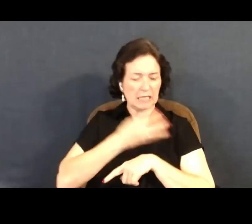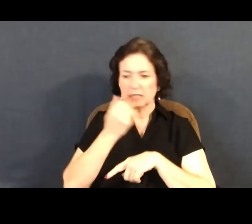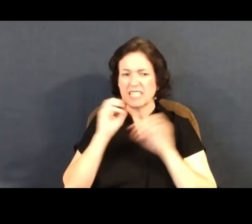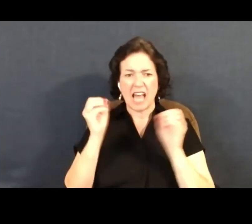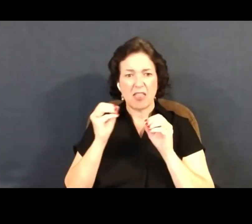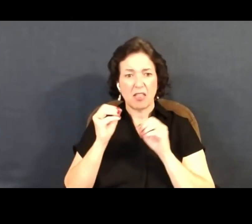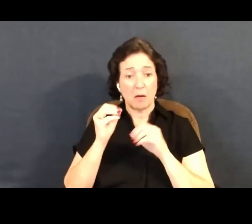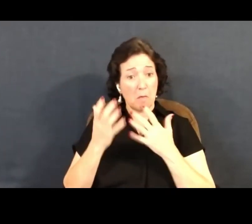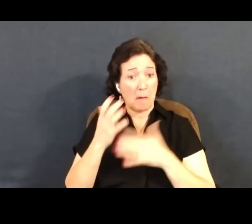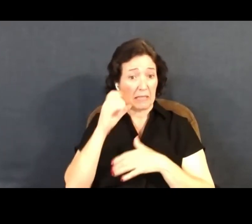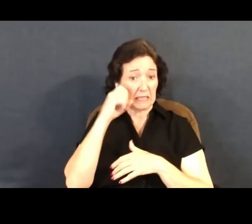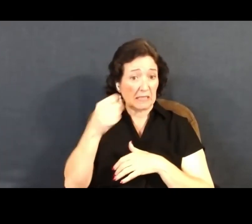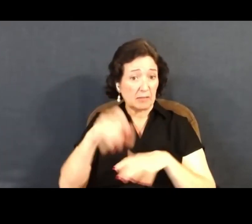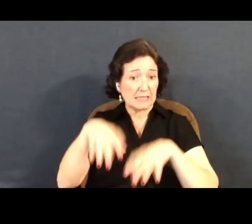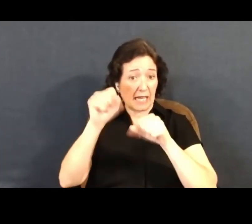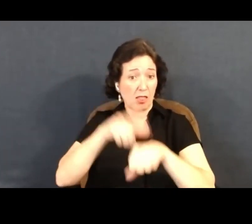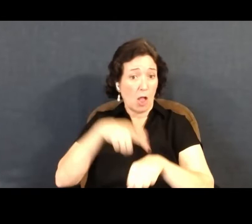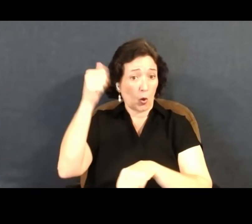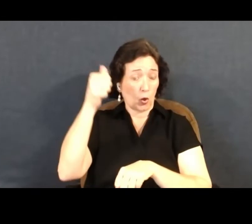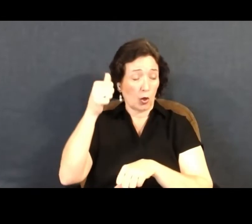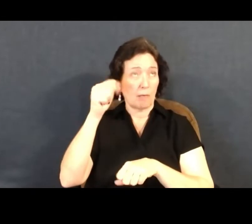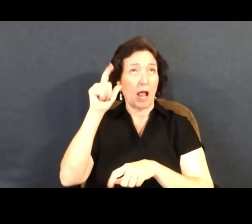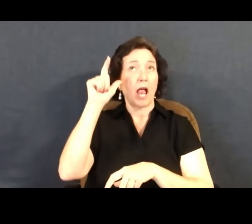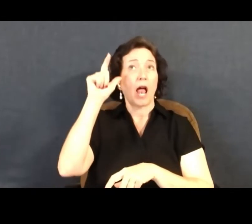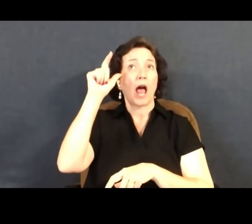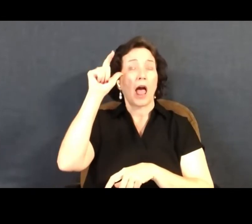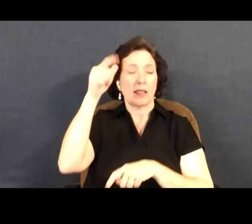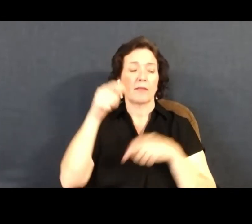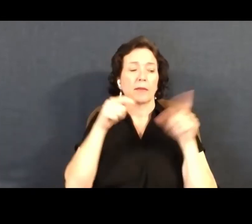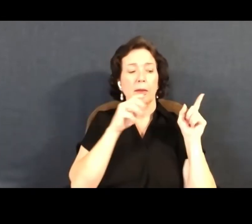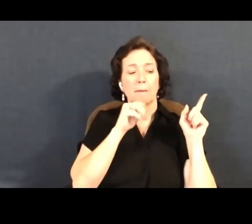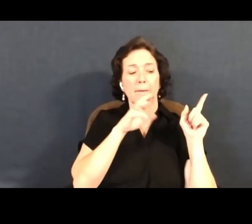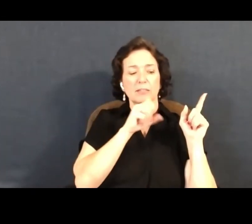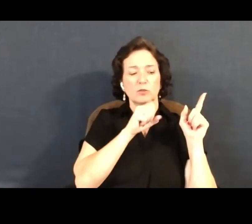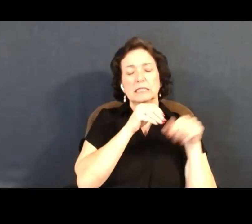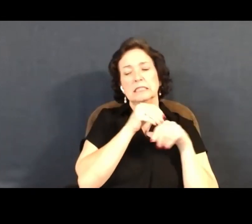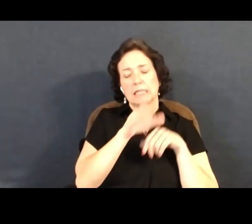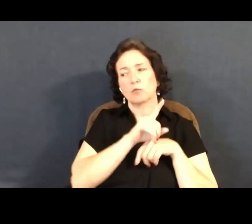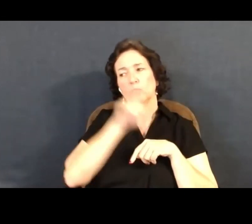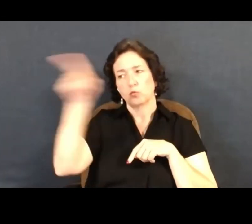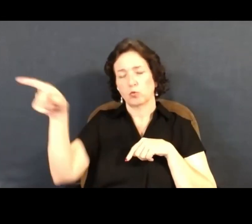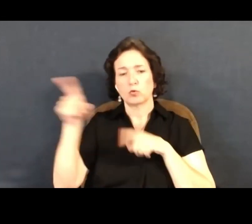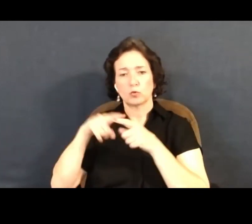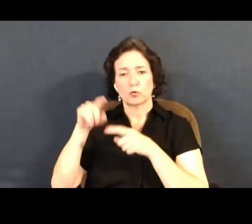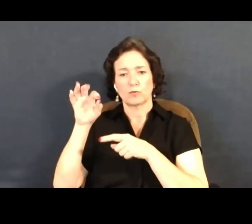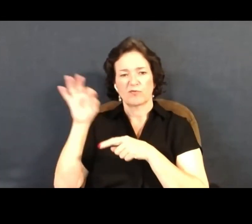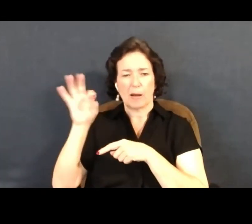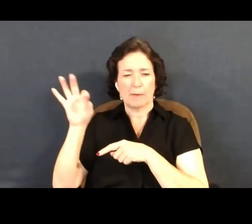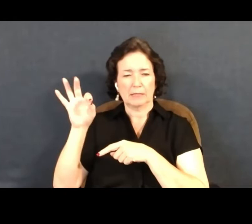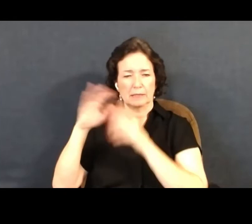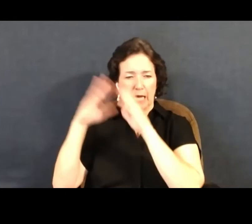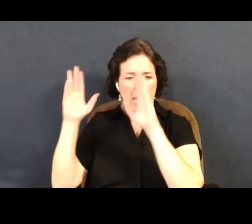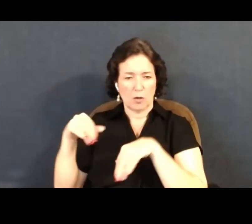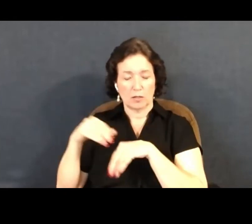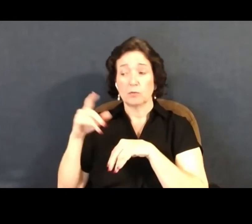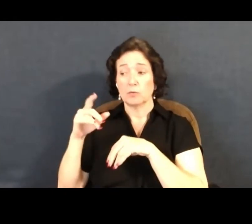silver takes longer," thought the maid, but eventually her mistress sent her to the house. She knocked on the door,